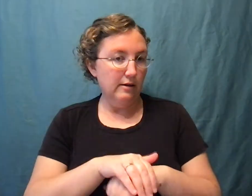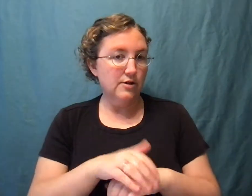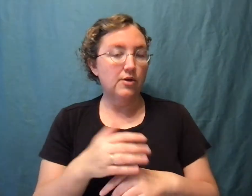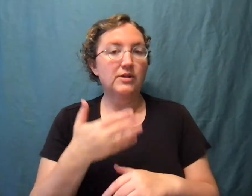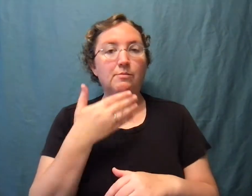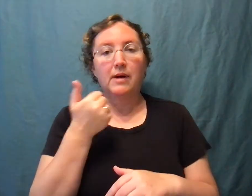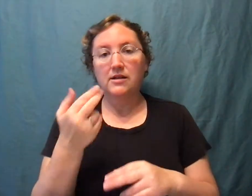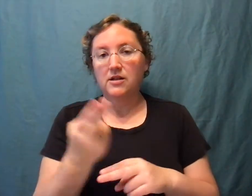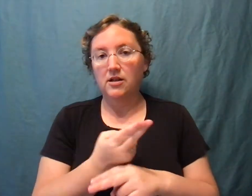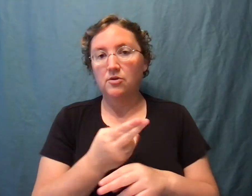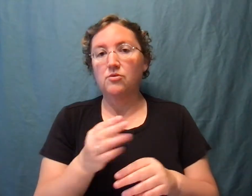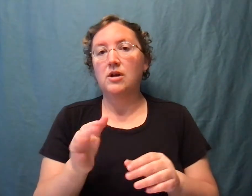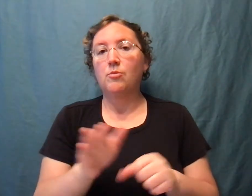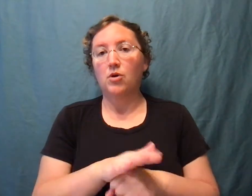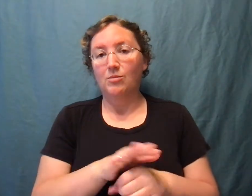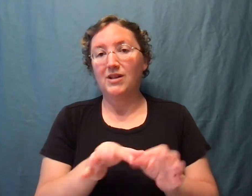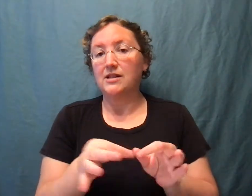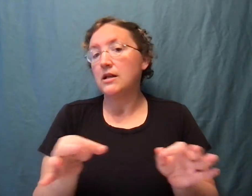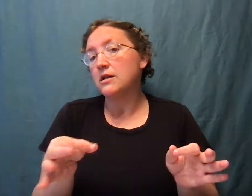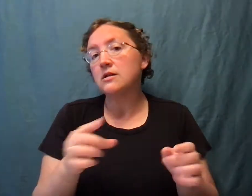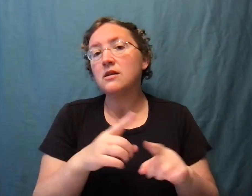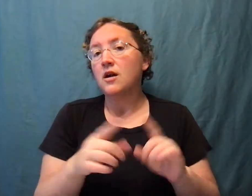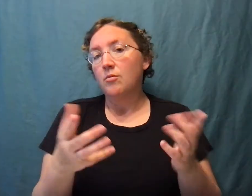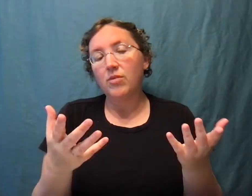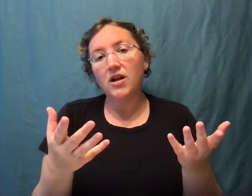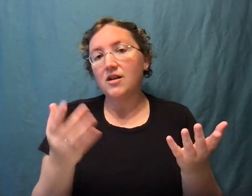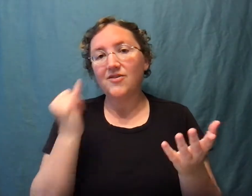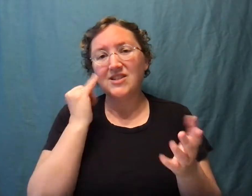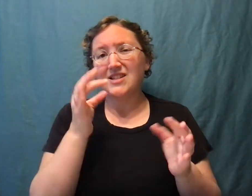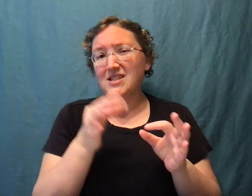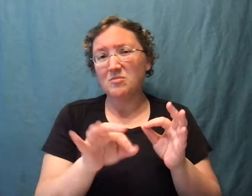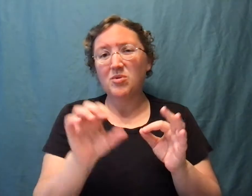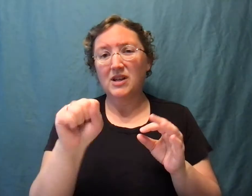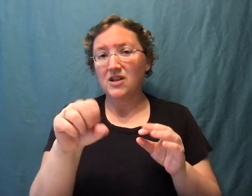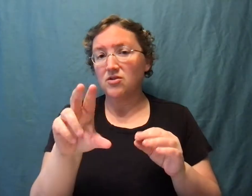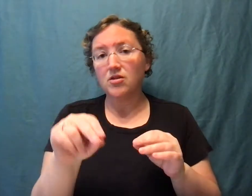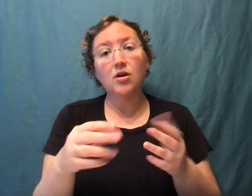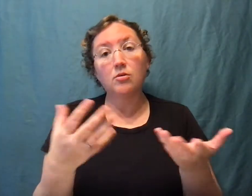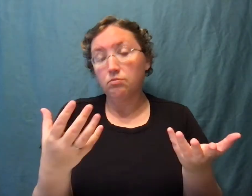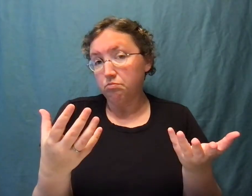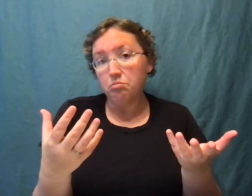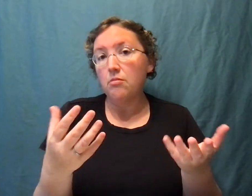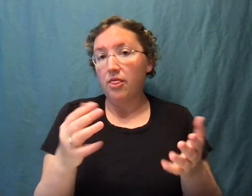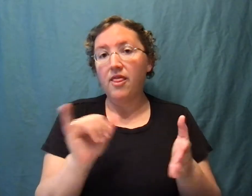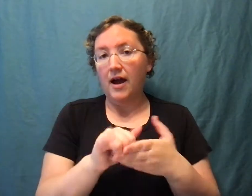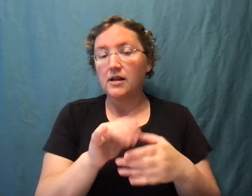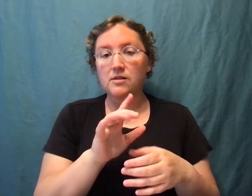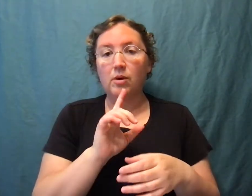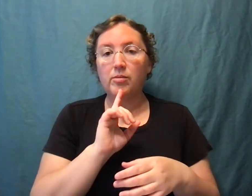so it's best to use a more complete sentence, but if it's a simple yes or no, that is probably